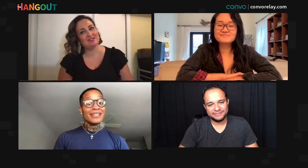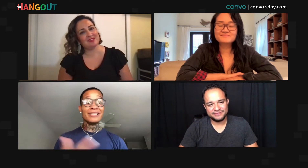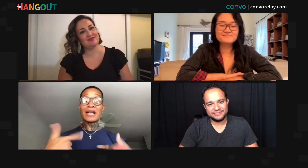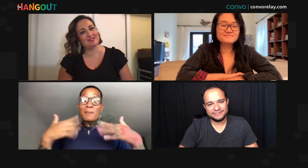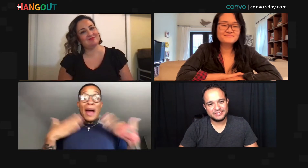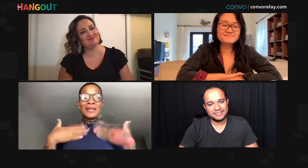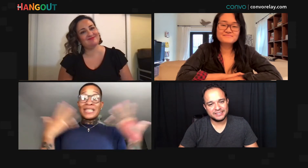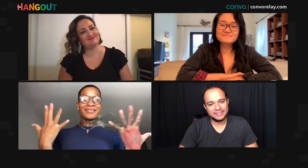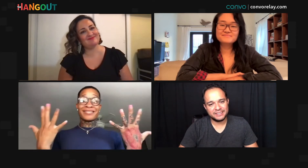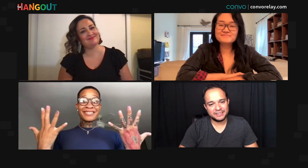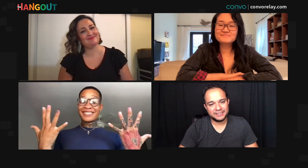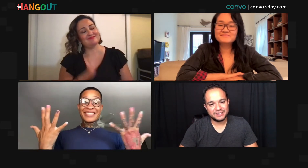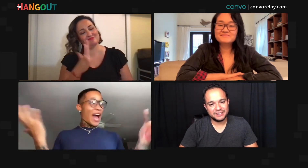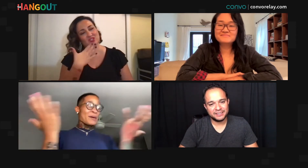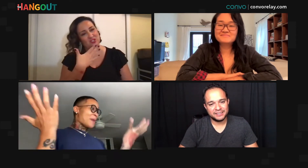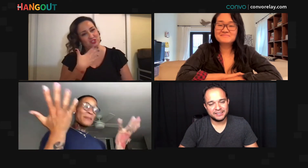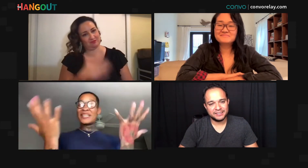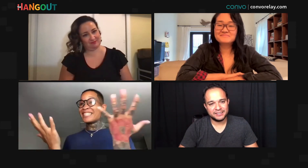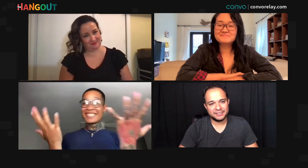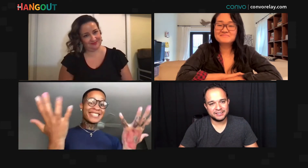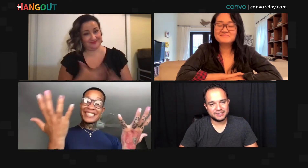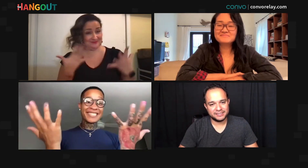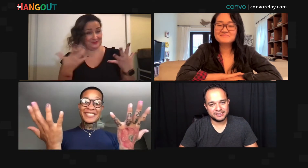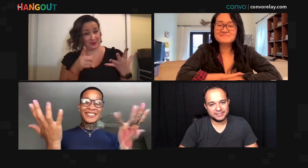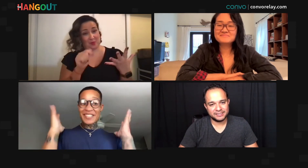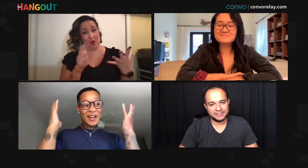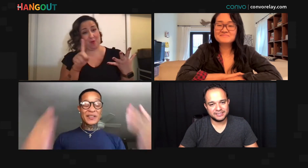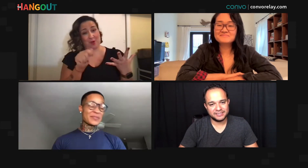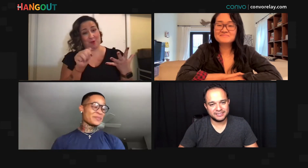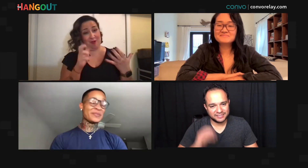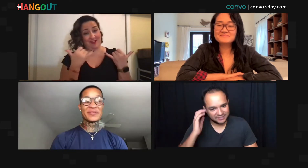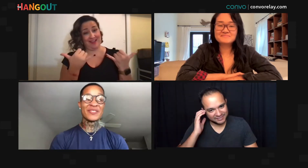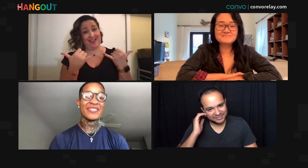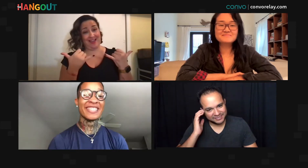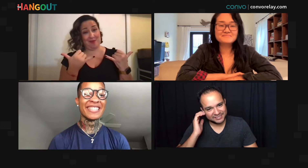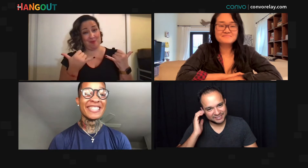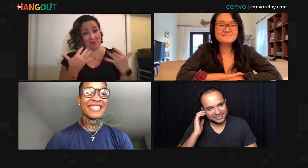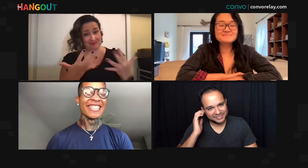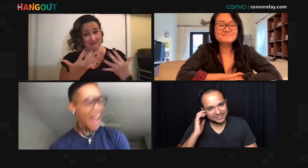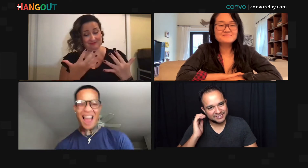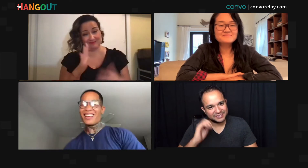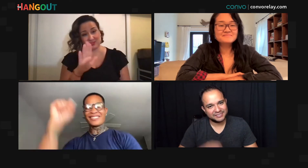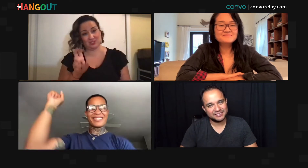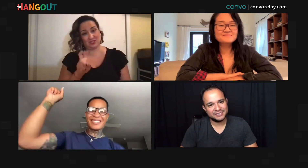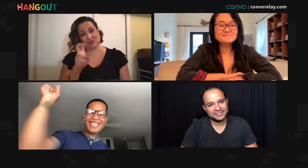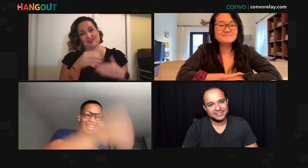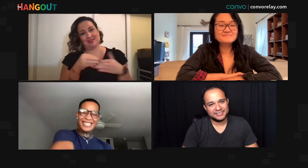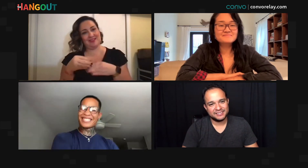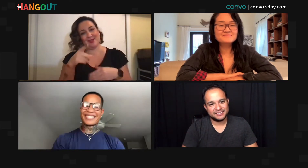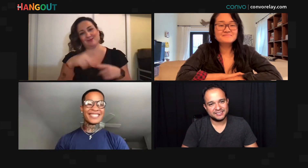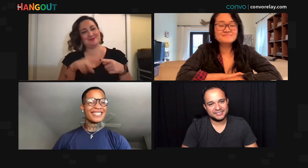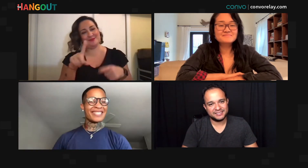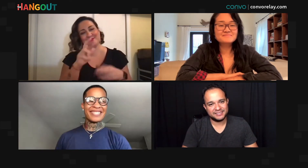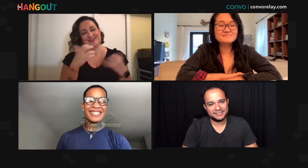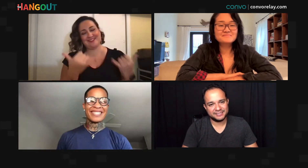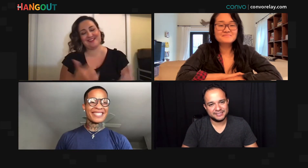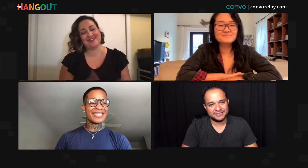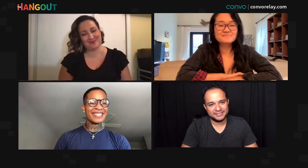That's really tough. Yeah. Yeah. I mean, I'm happy now, right? So And you are who you are, right? Your journey led